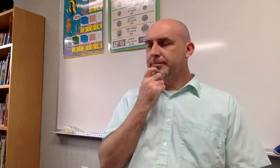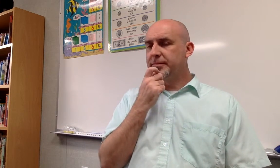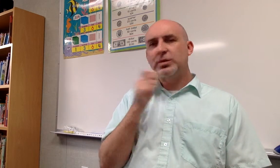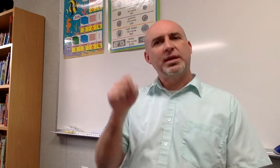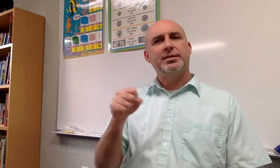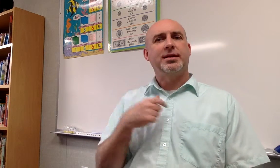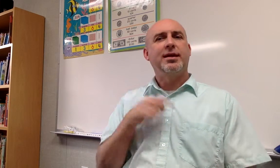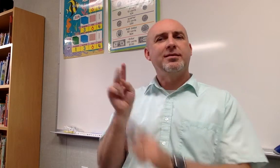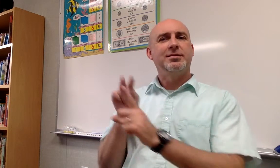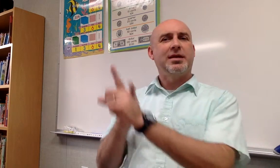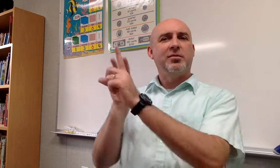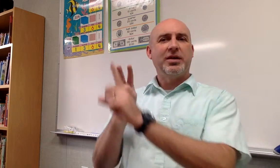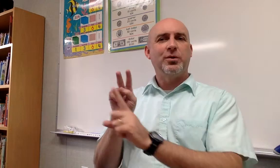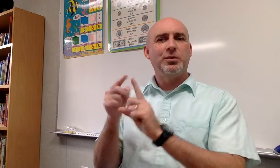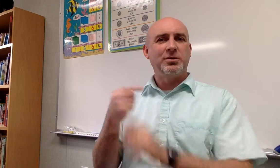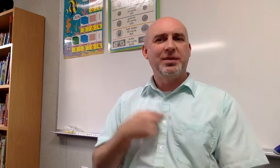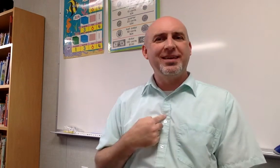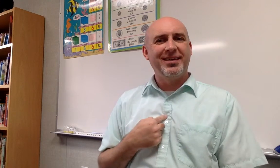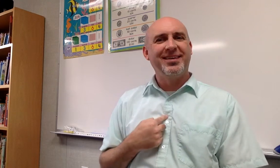So yes, he's kind of a hero to me.